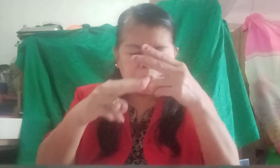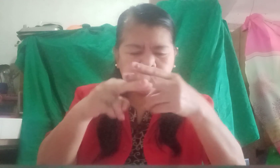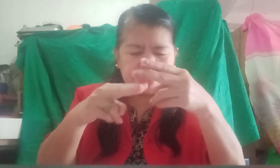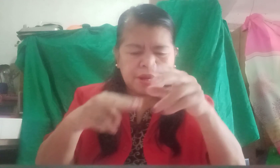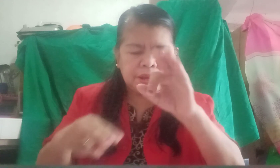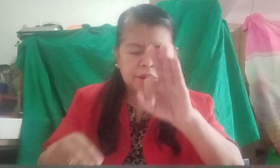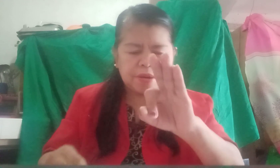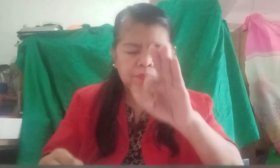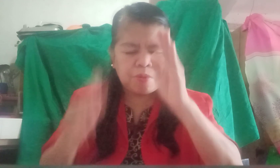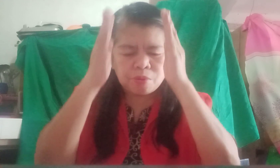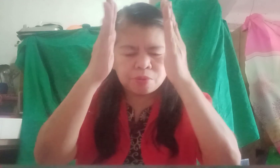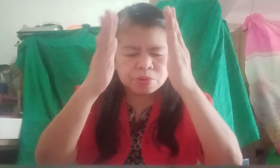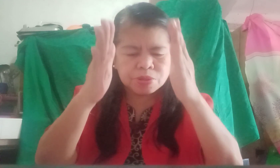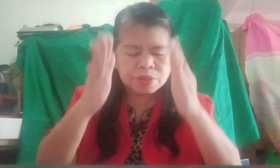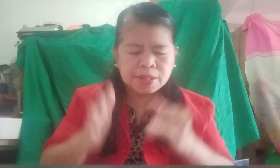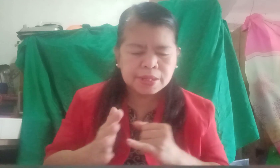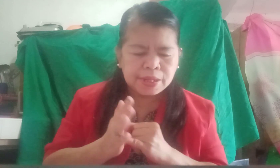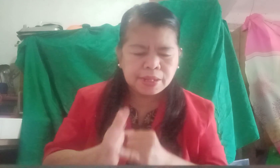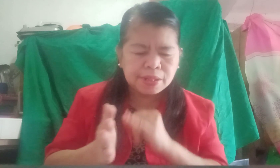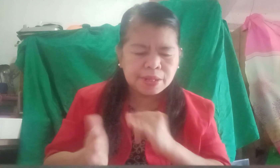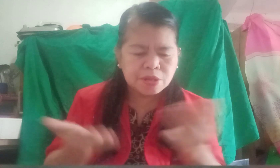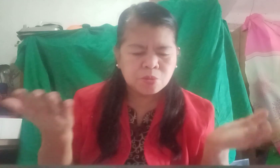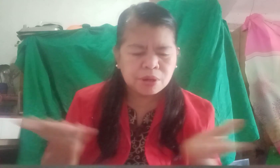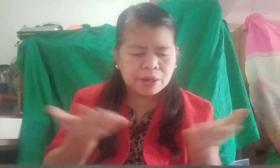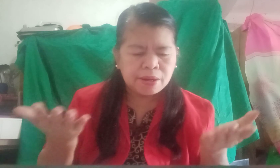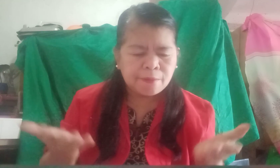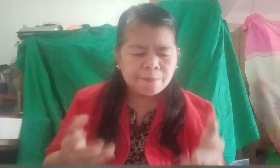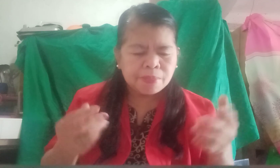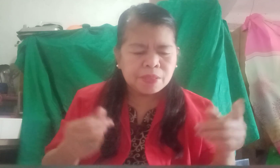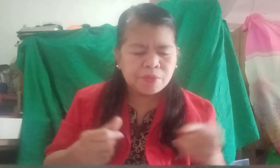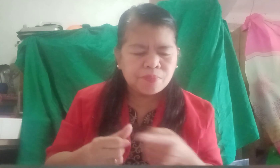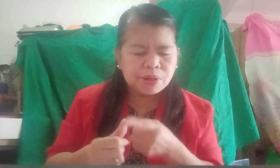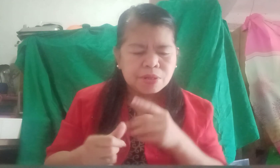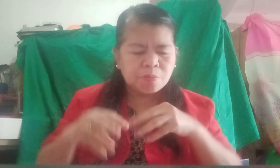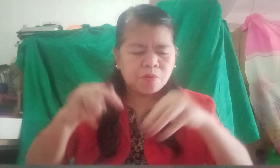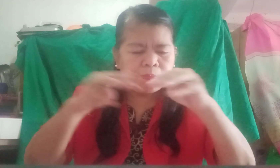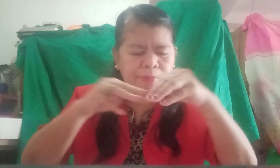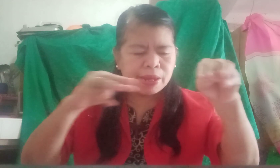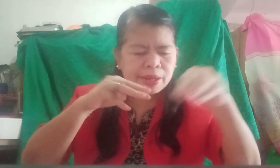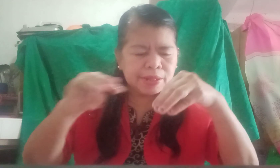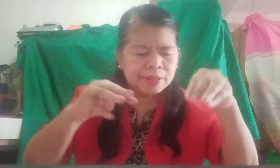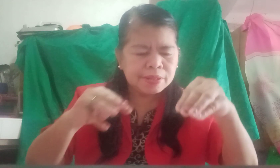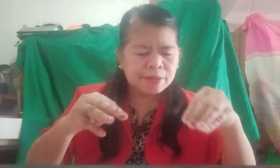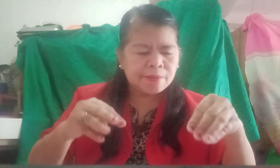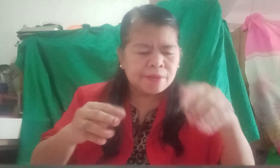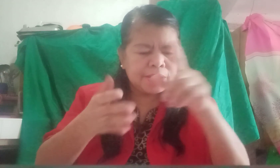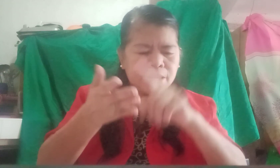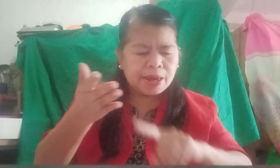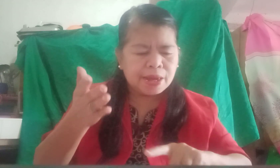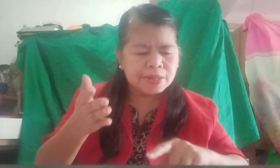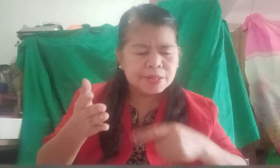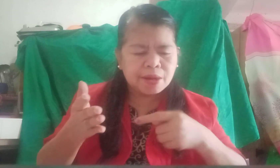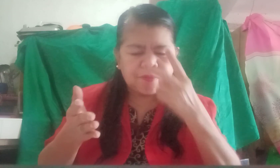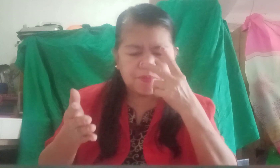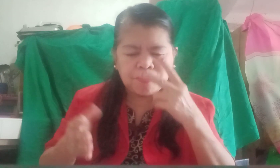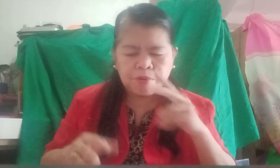called the focus. It is where the first movement, thus the